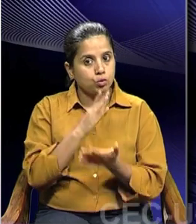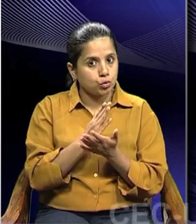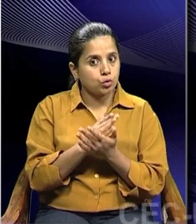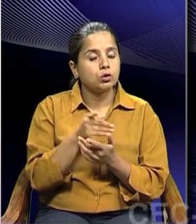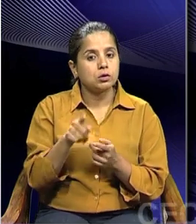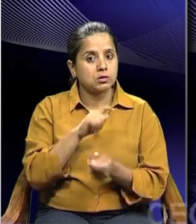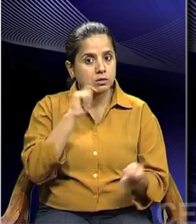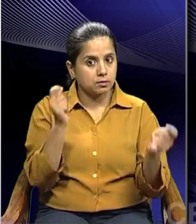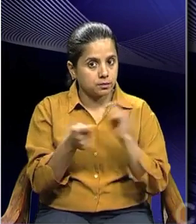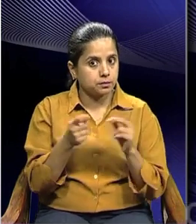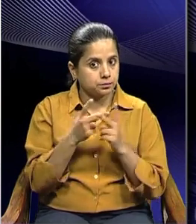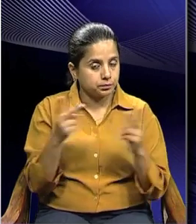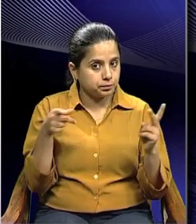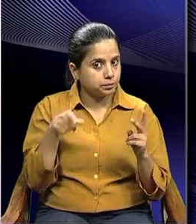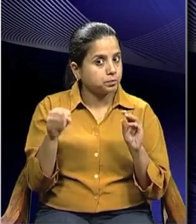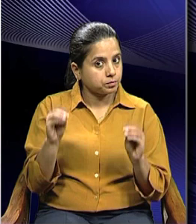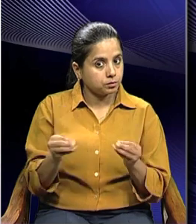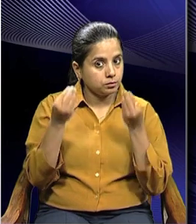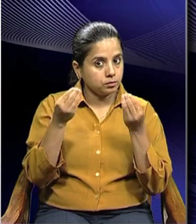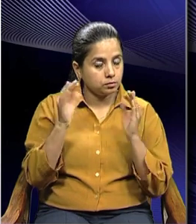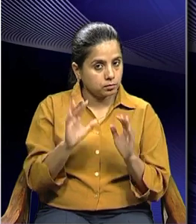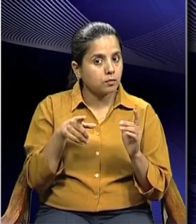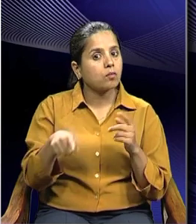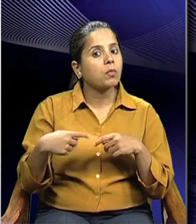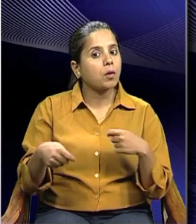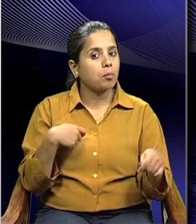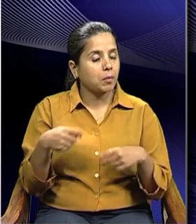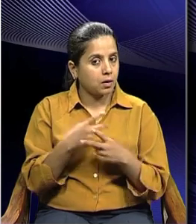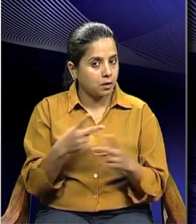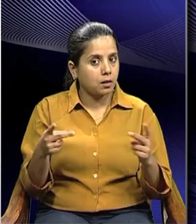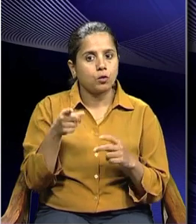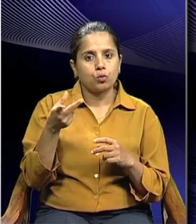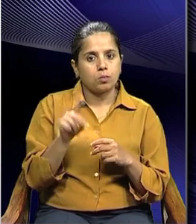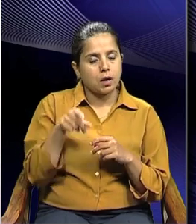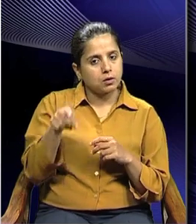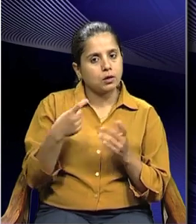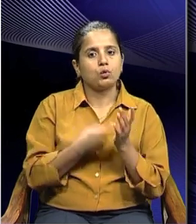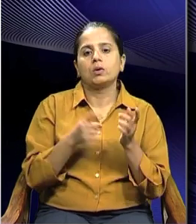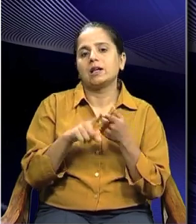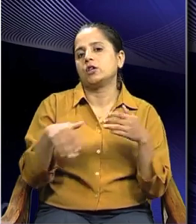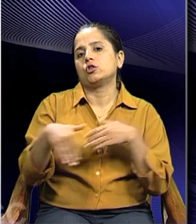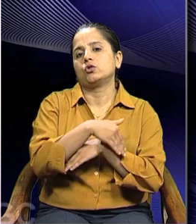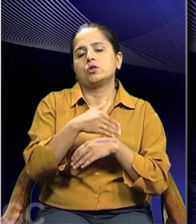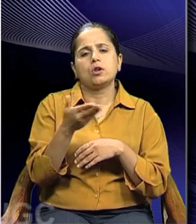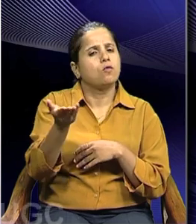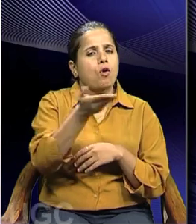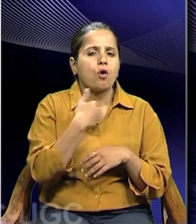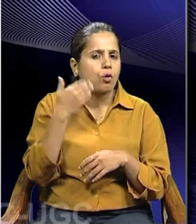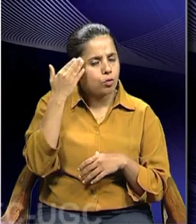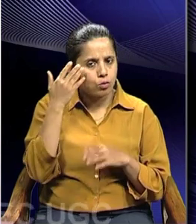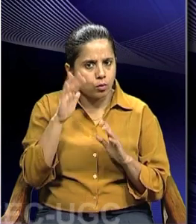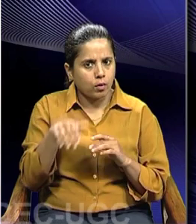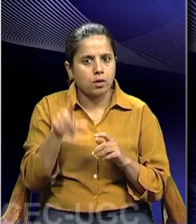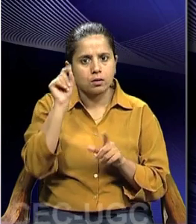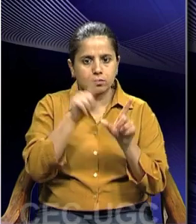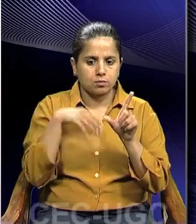drastic and dramatic improvement in the business processes, you have to re-engineer. We all know that in the decade